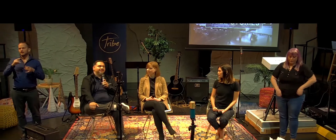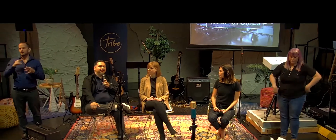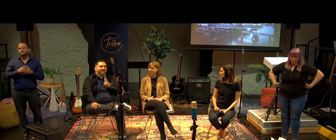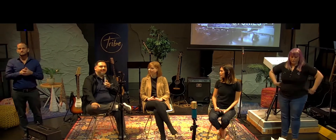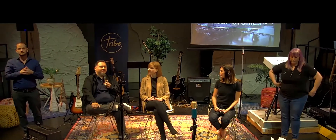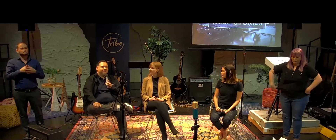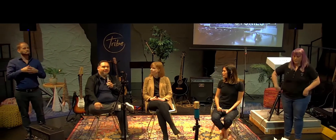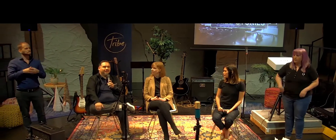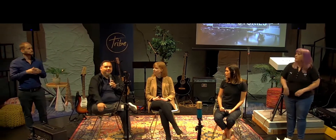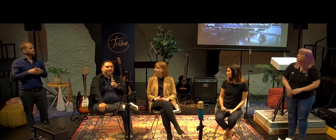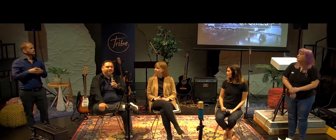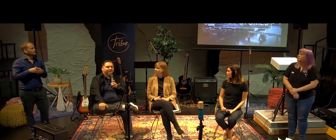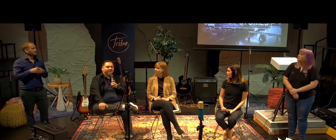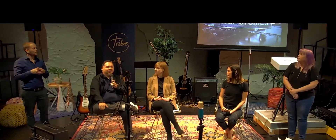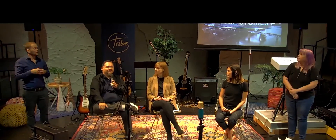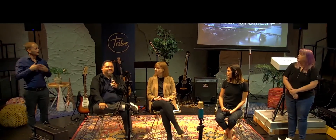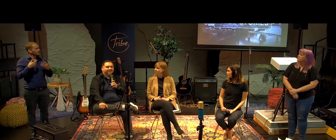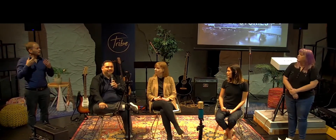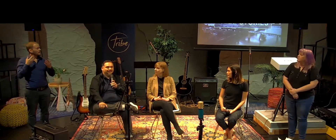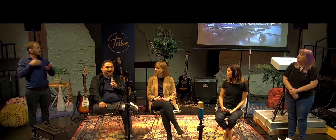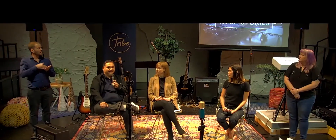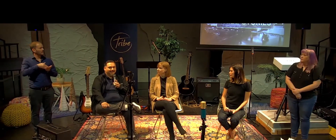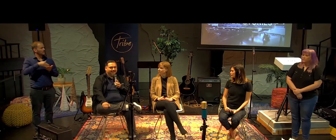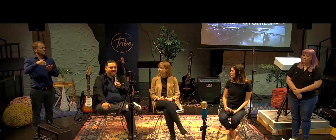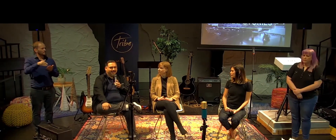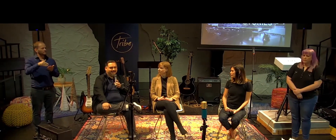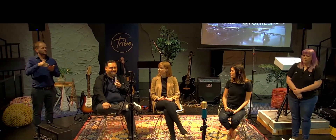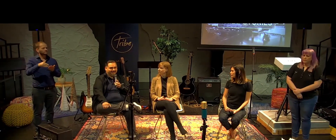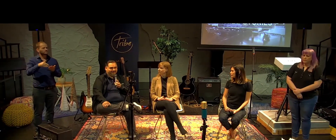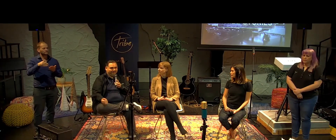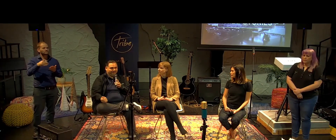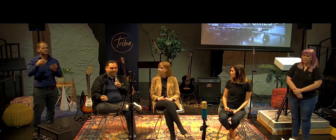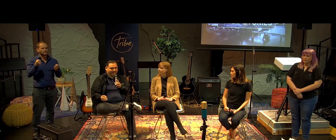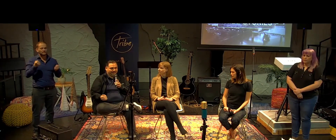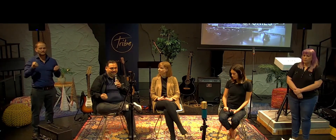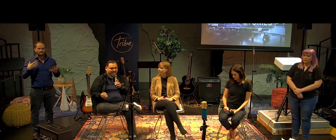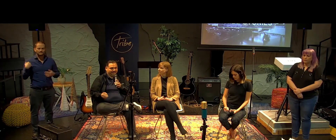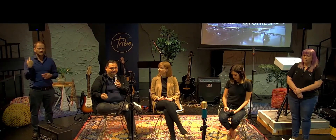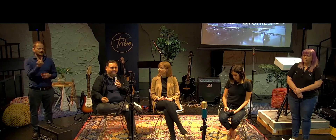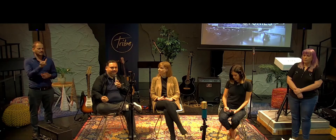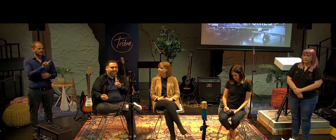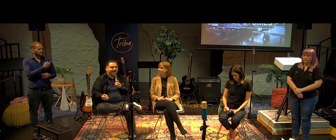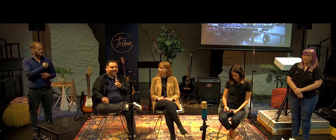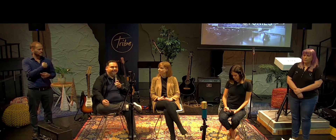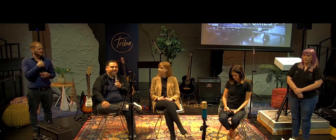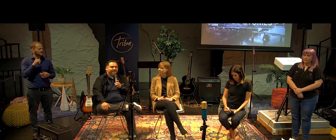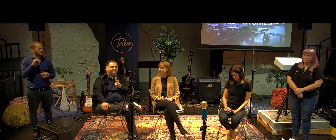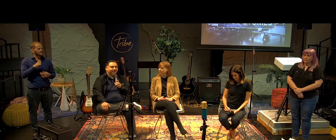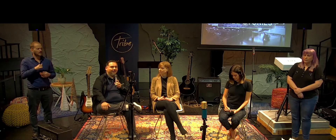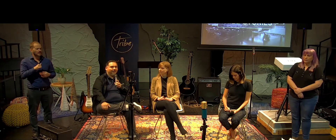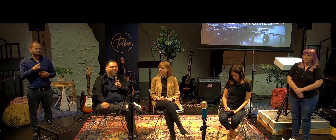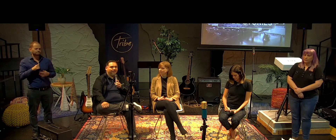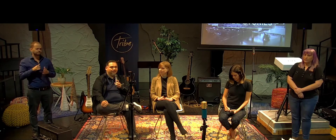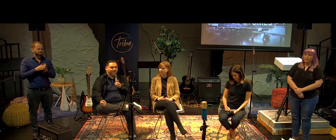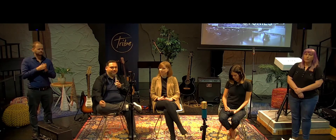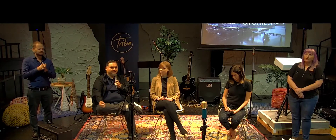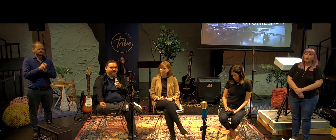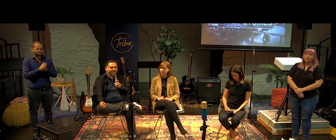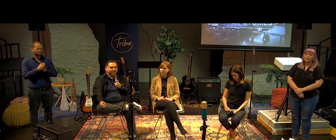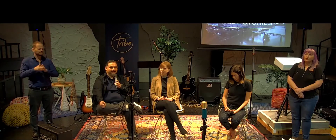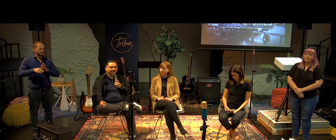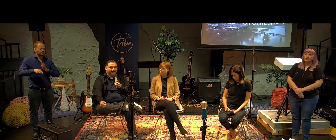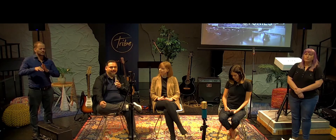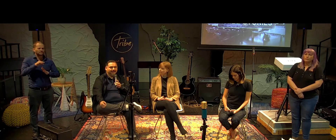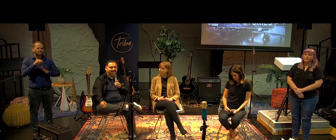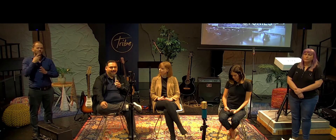times, for a lot of us, that, like, deliberately finding a sense of awe or choosing